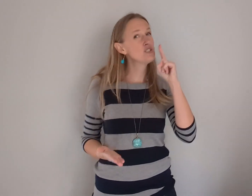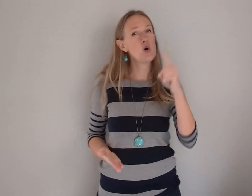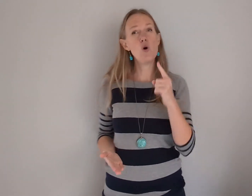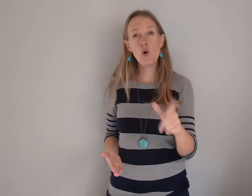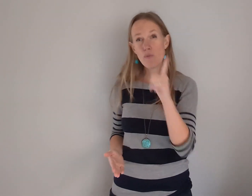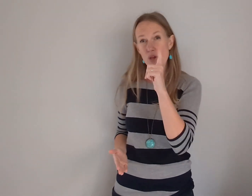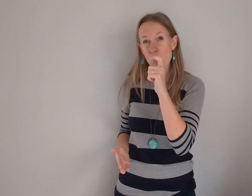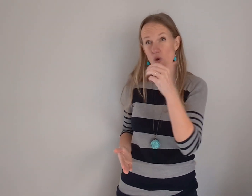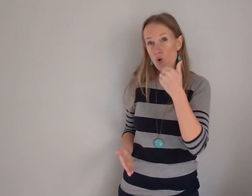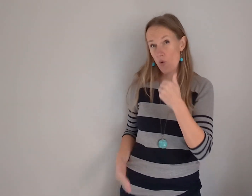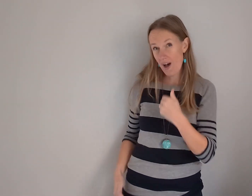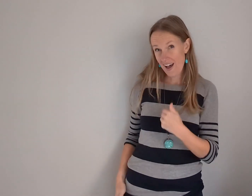you've told me who I